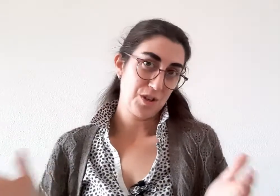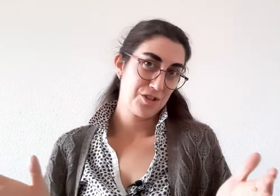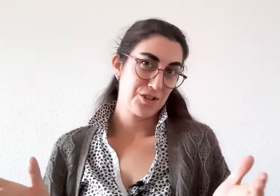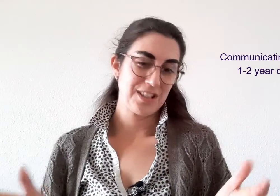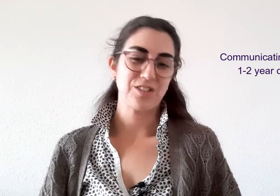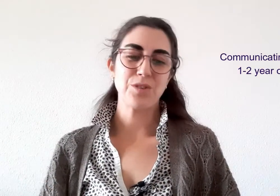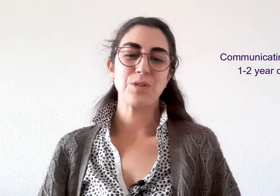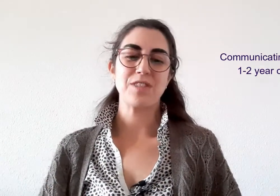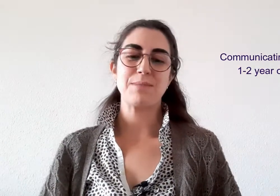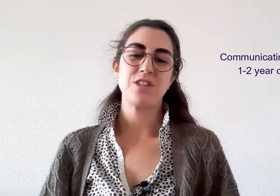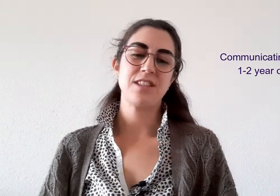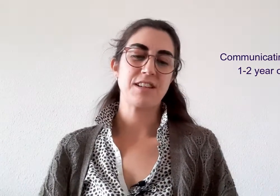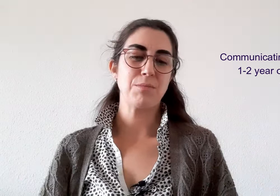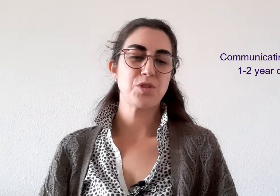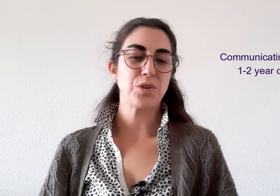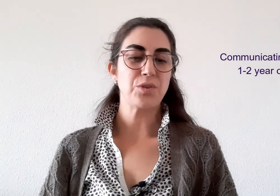to 2 years old, we already mentioned the terrible twos.